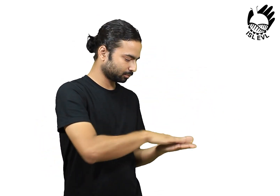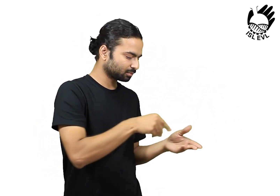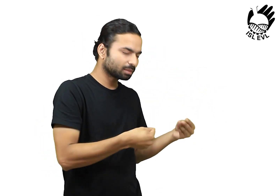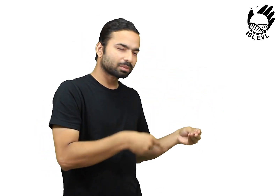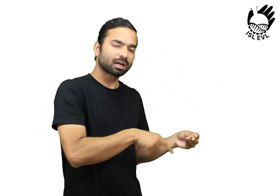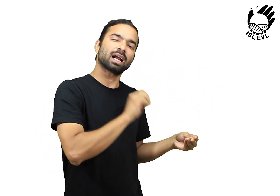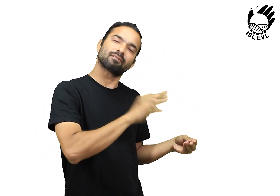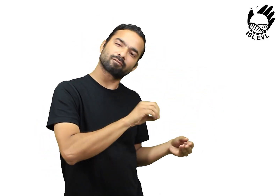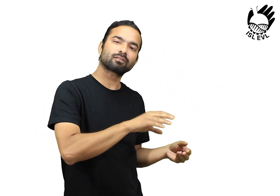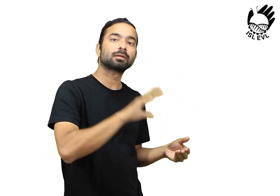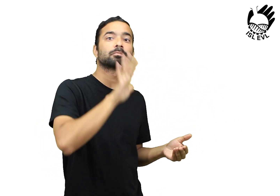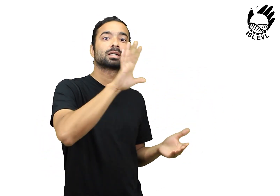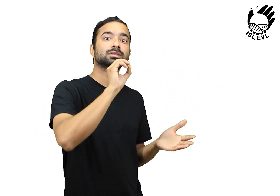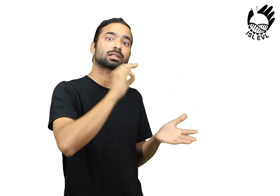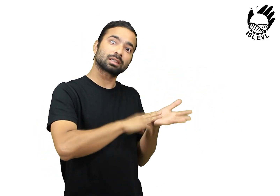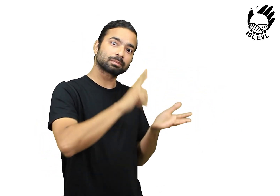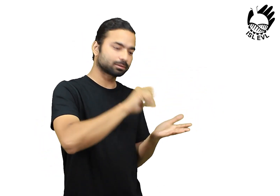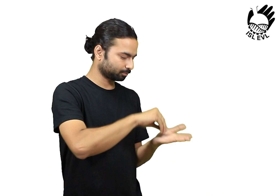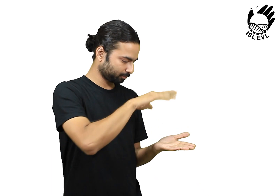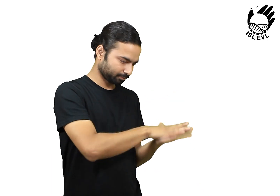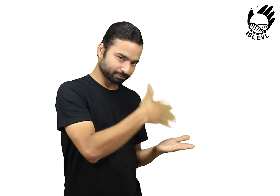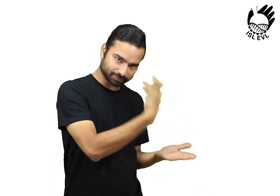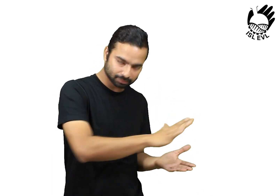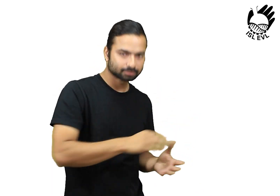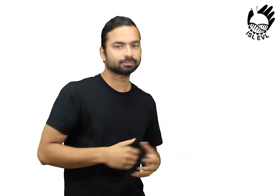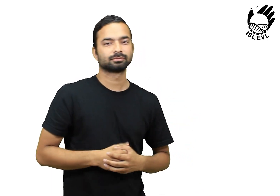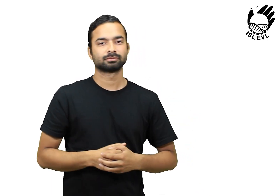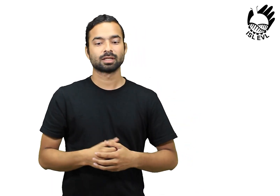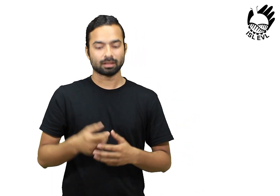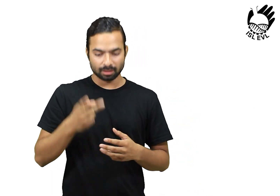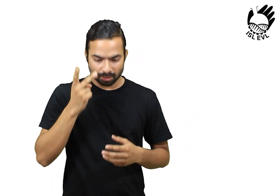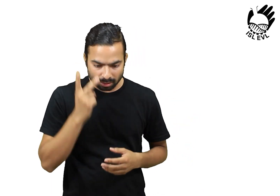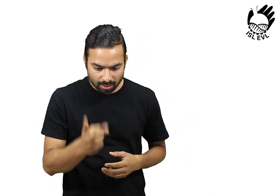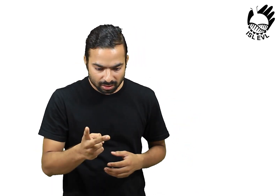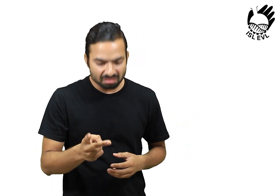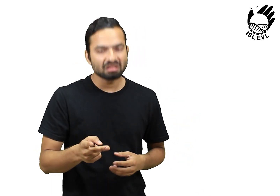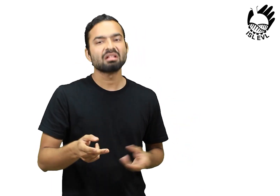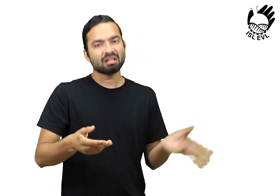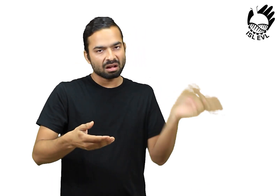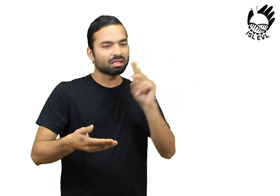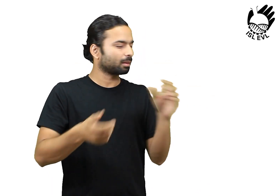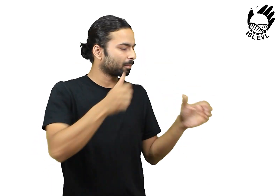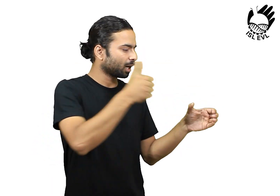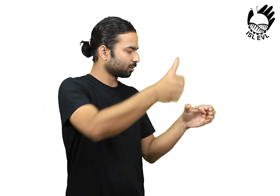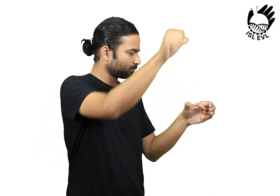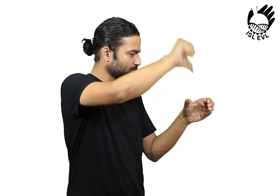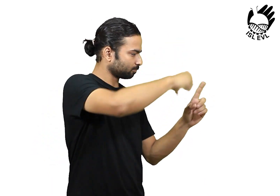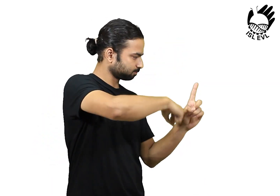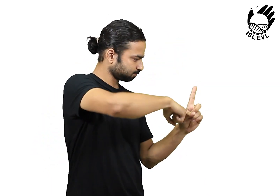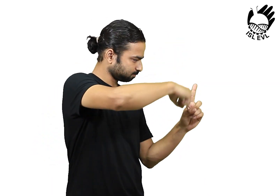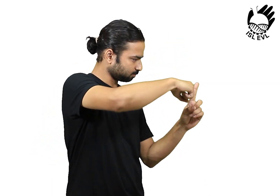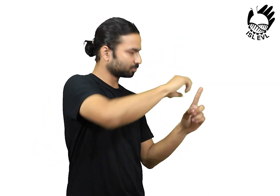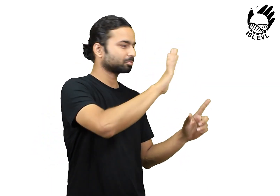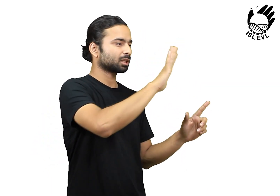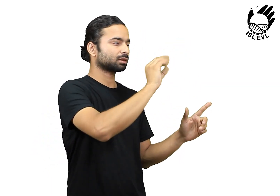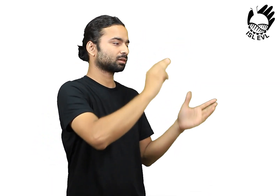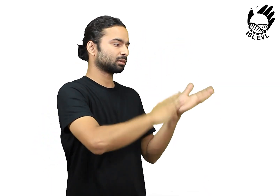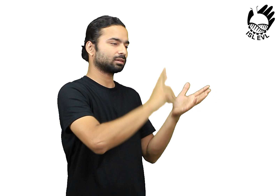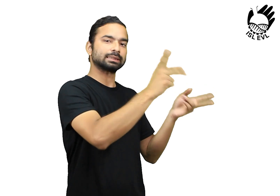We will be able to see when the sample cannot hold any more water as the excess liquid will be seen around the edges